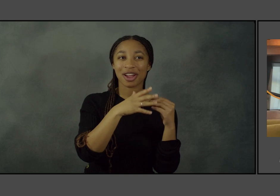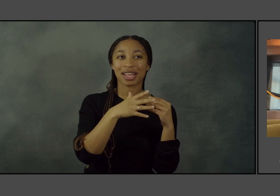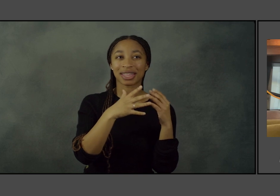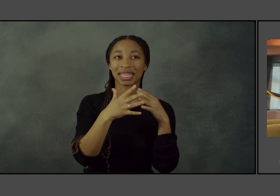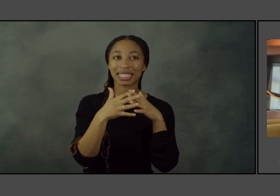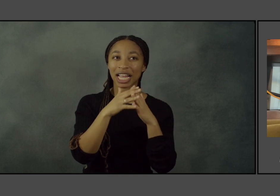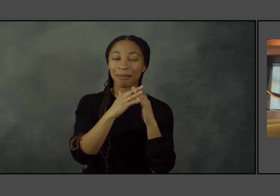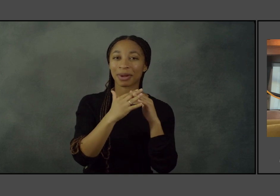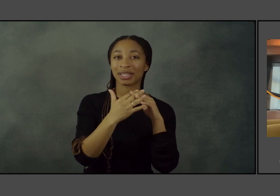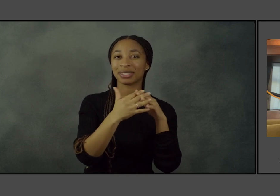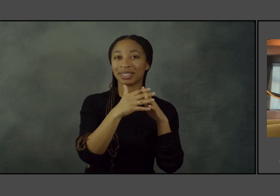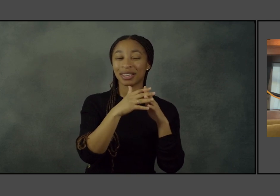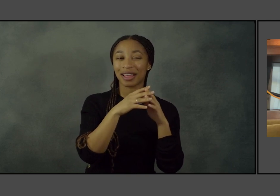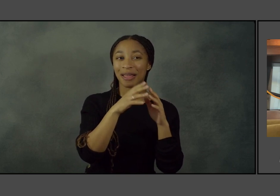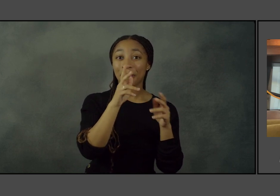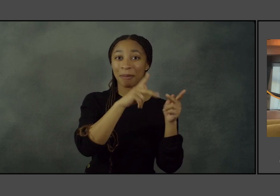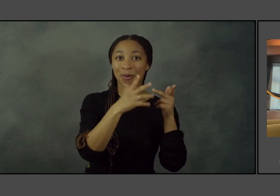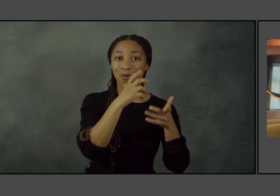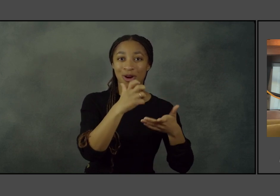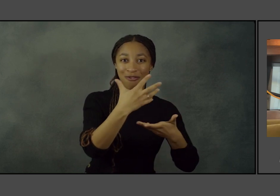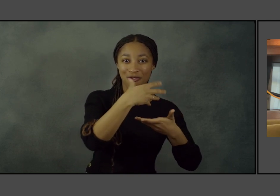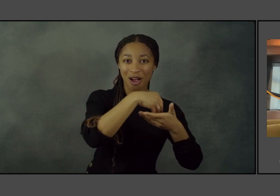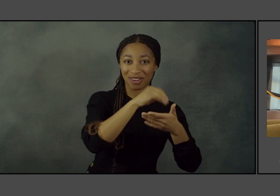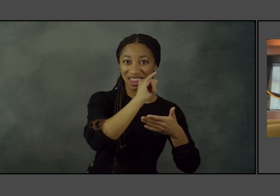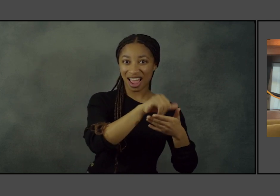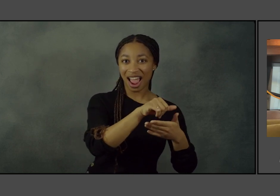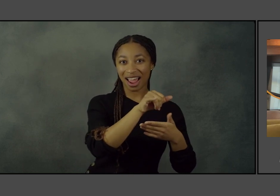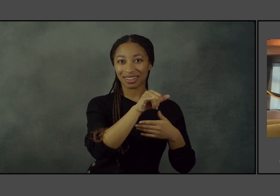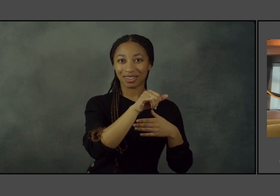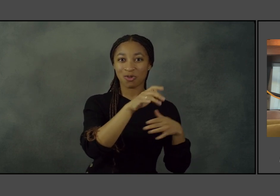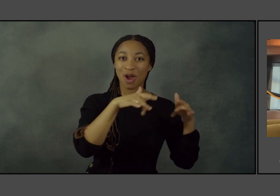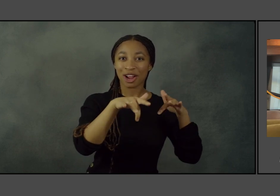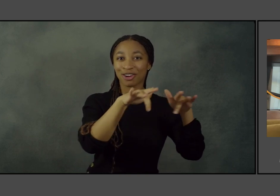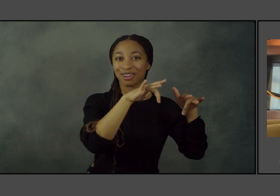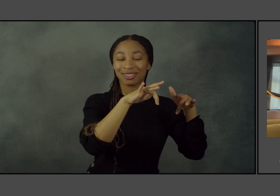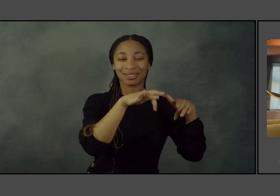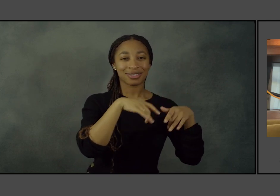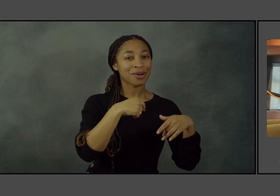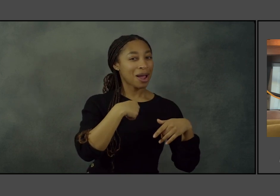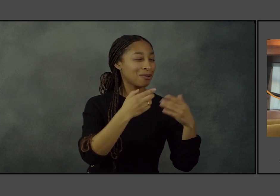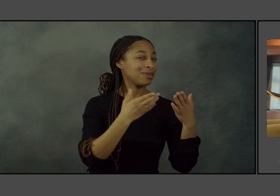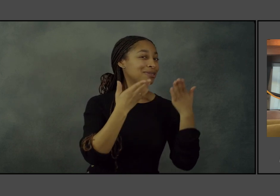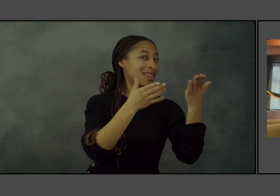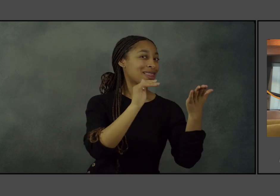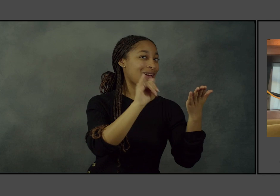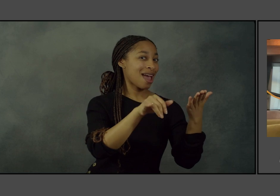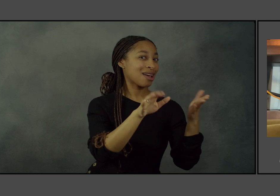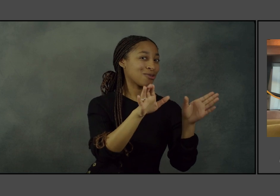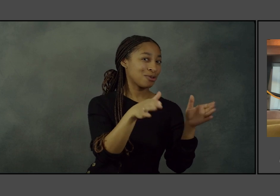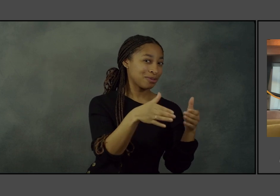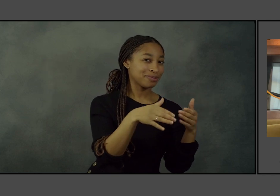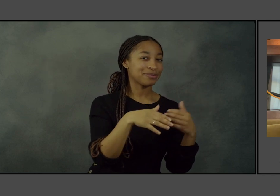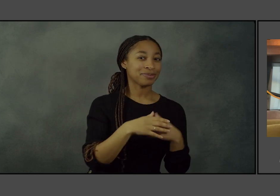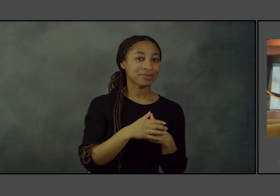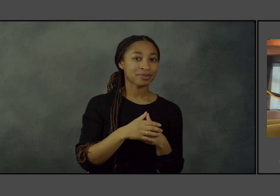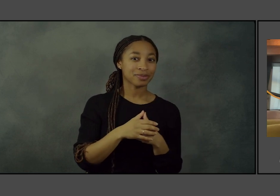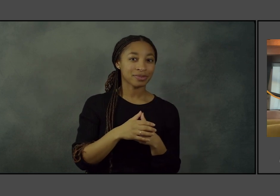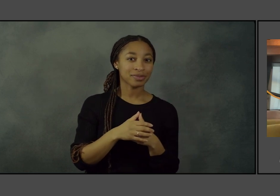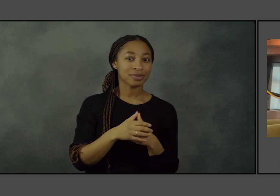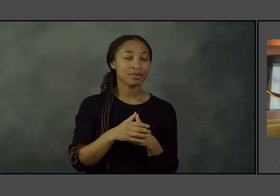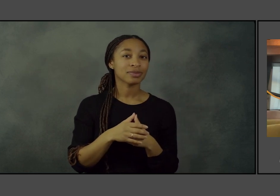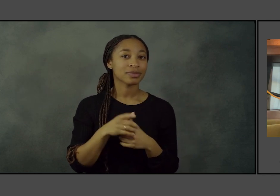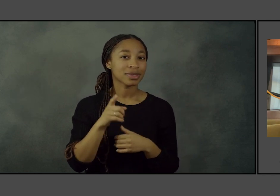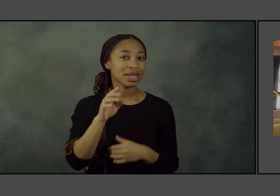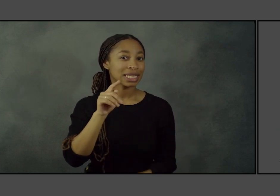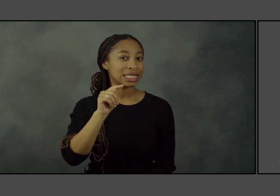record deeply. I would recommend that. I would Thank you. recommend Terri Lyne Carrington's New Standards and the Mosaic